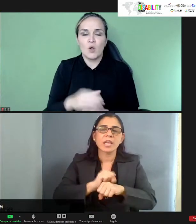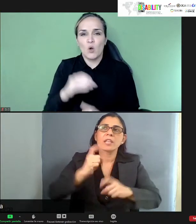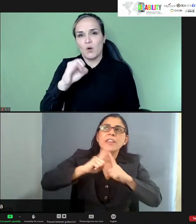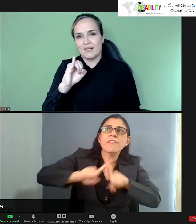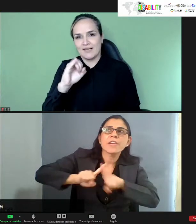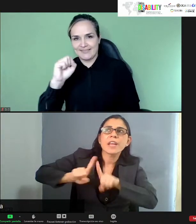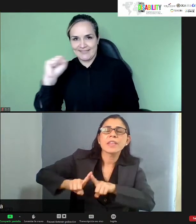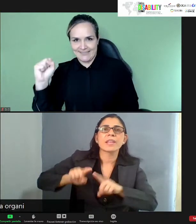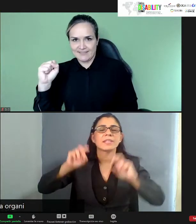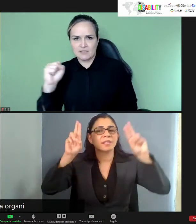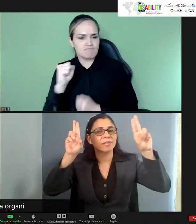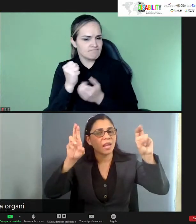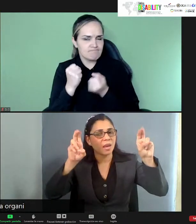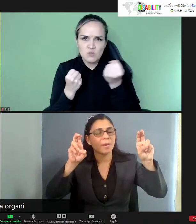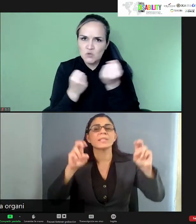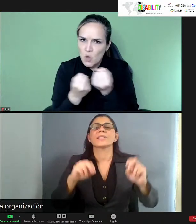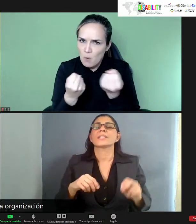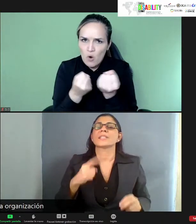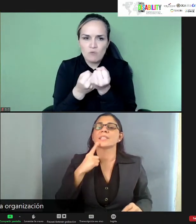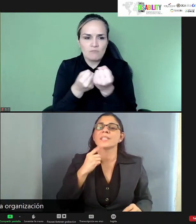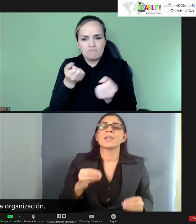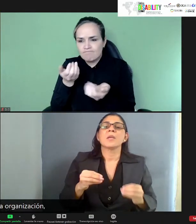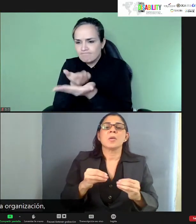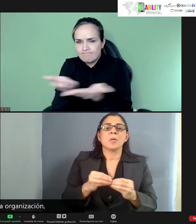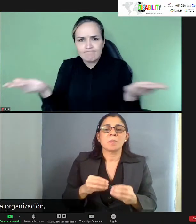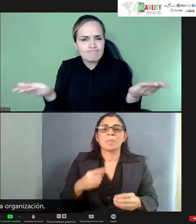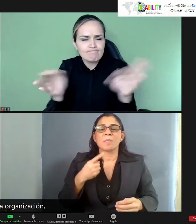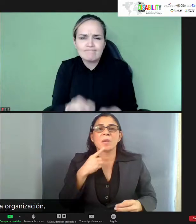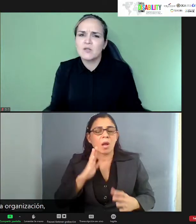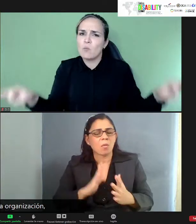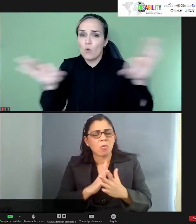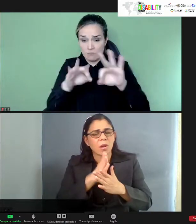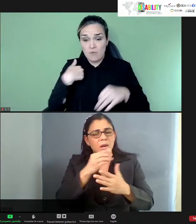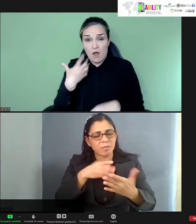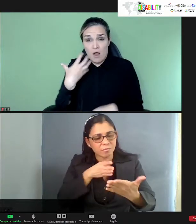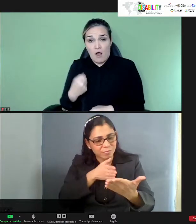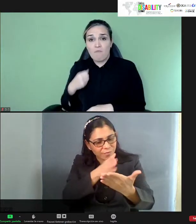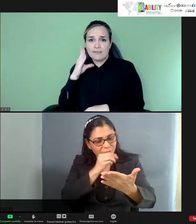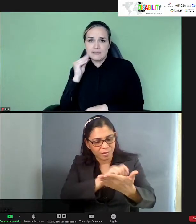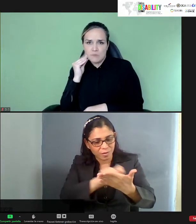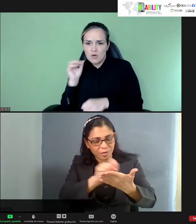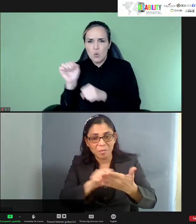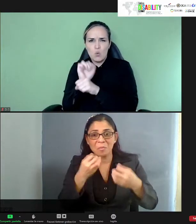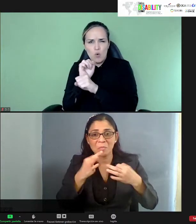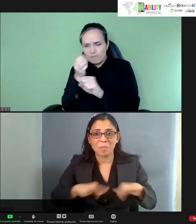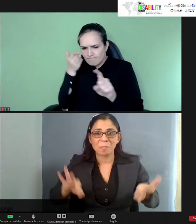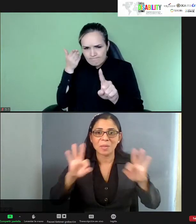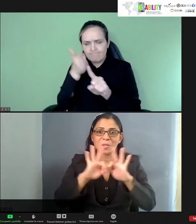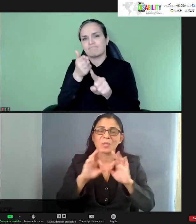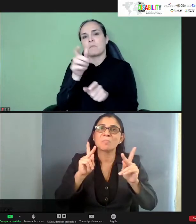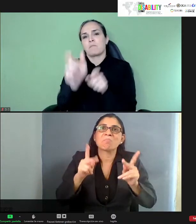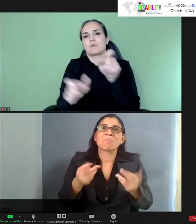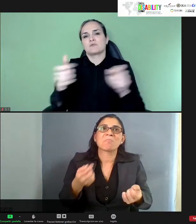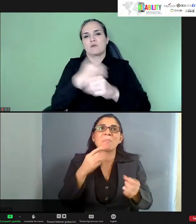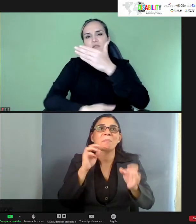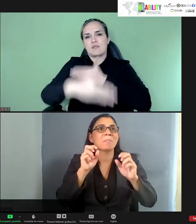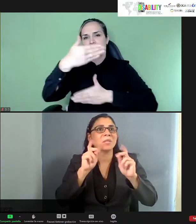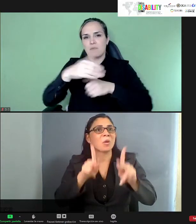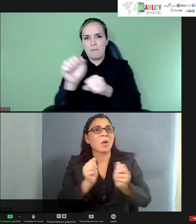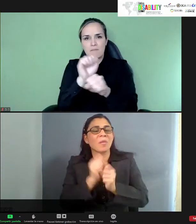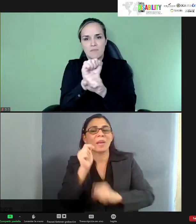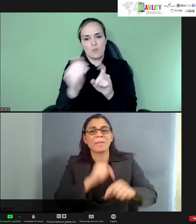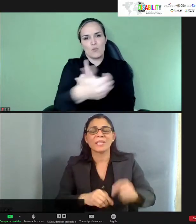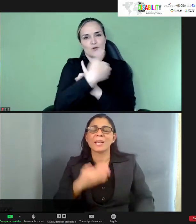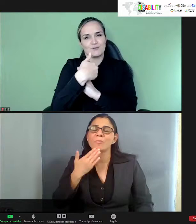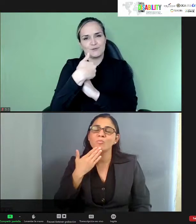social security among other topics social provisions and specific social security this is specific for